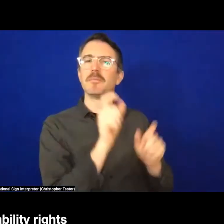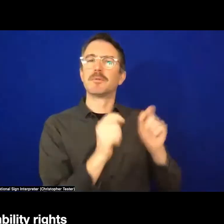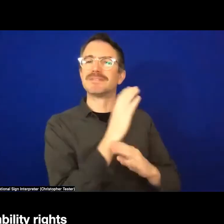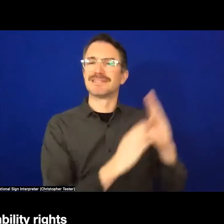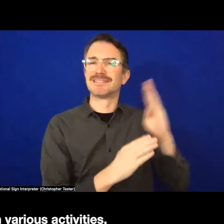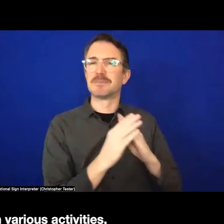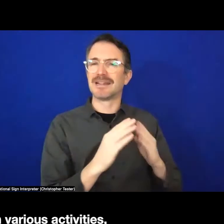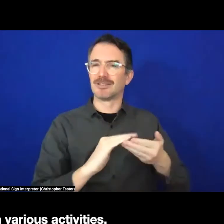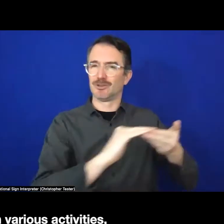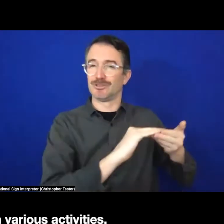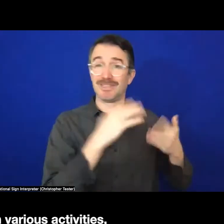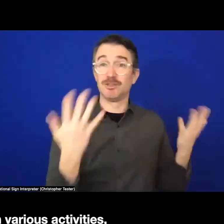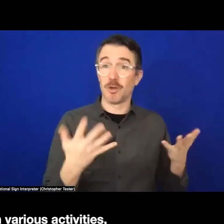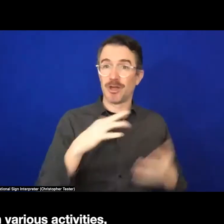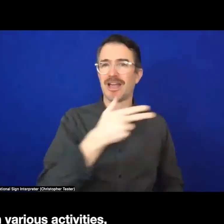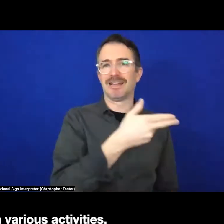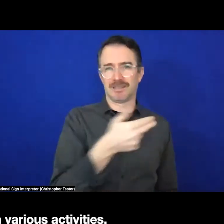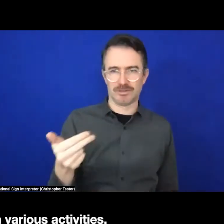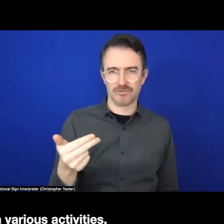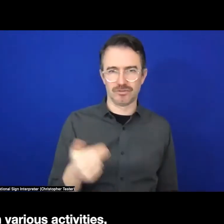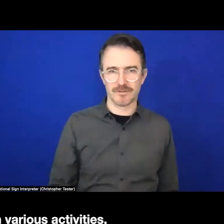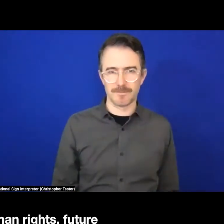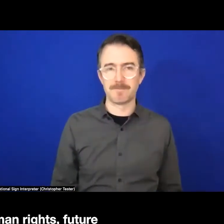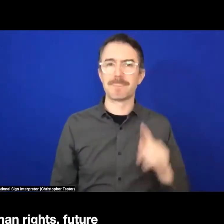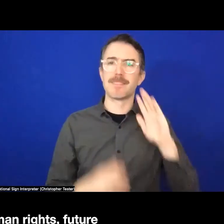disability rights and policy advocacy. She has been active